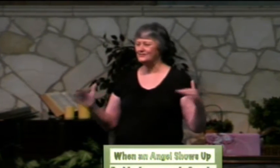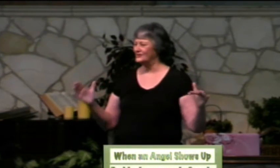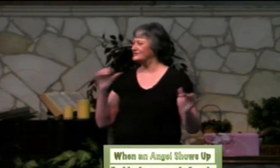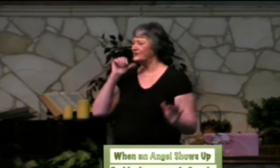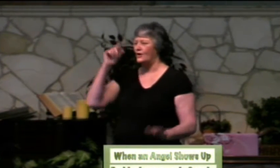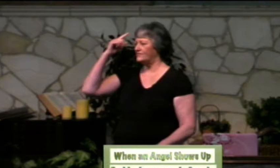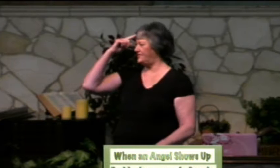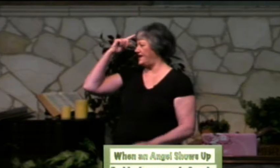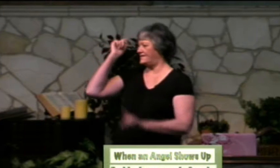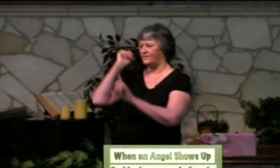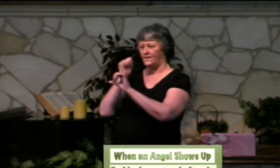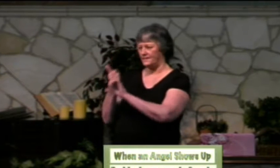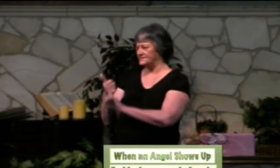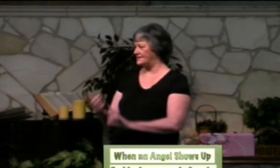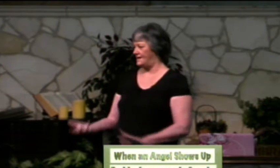Angels don't think for themselves.